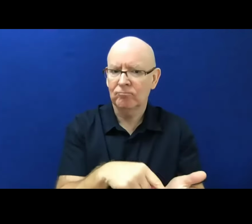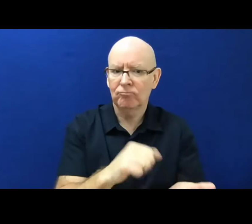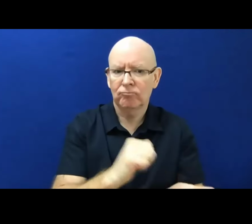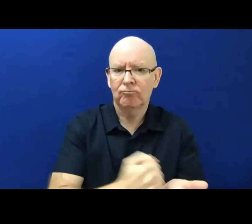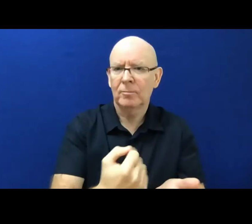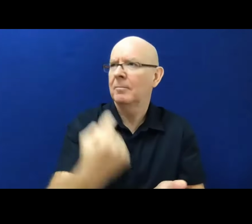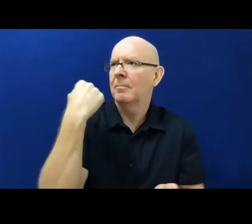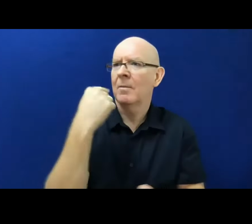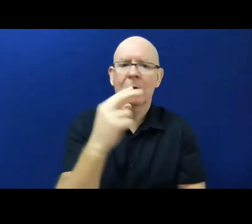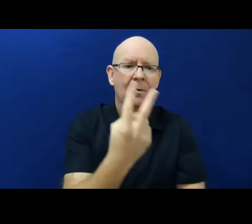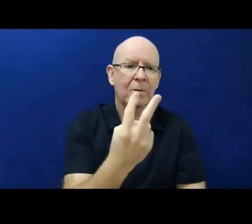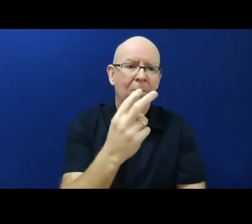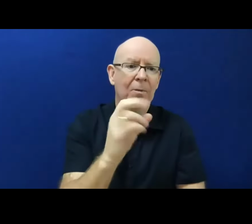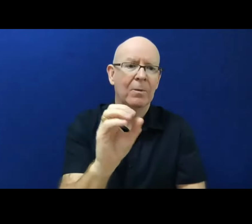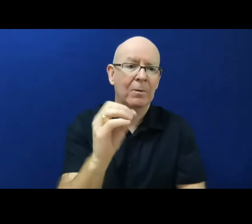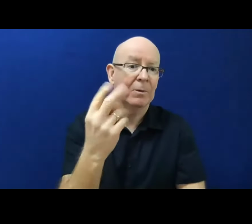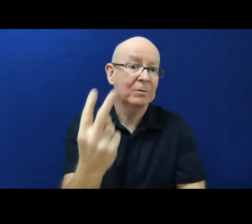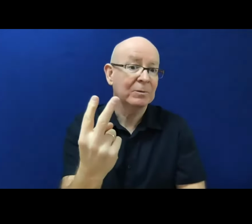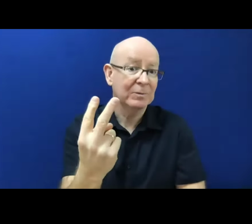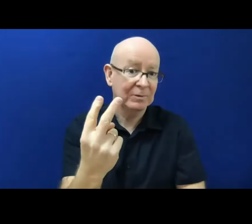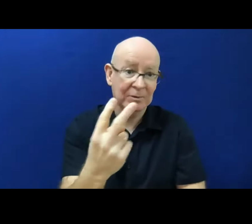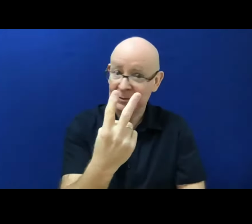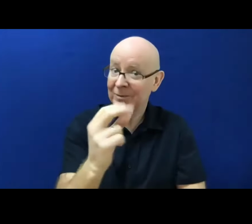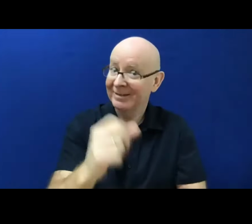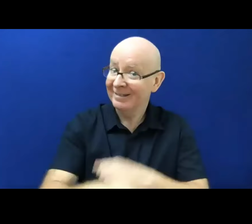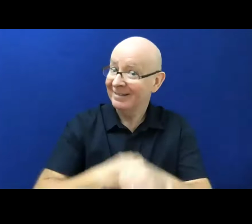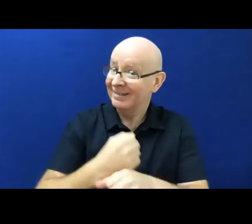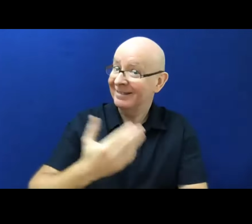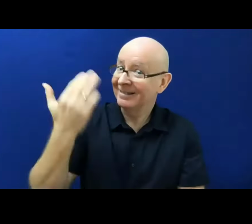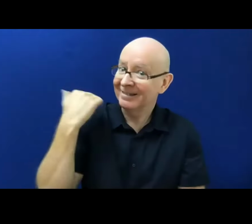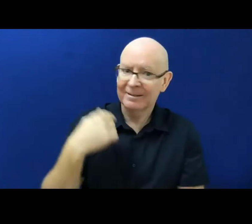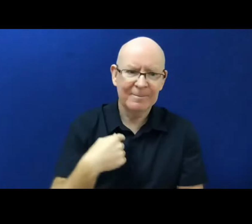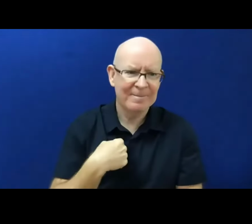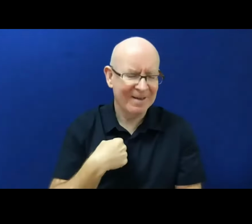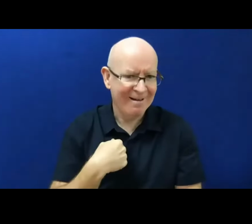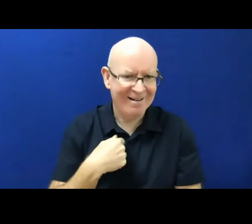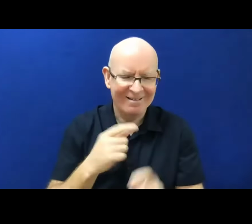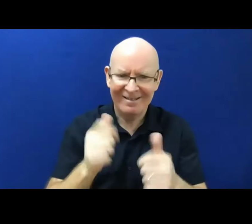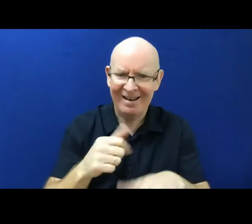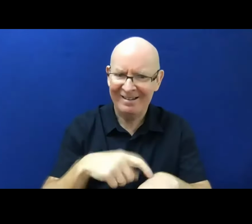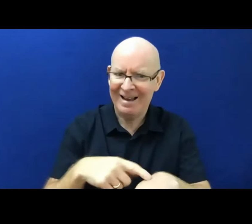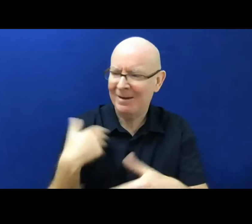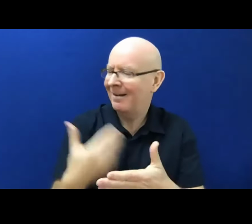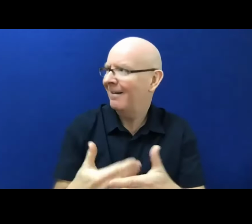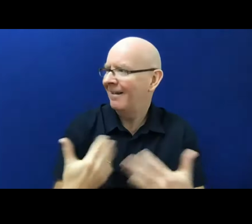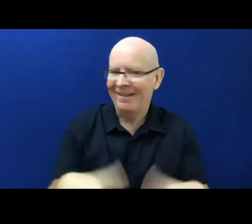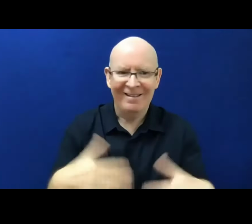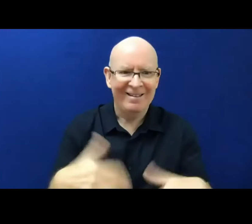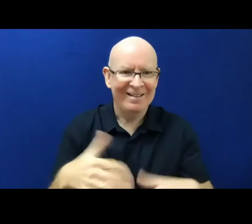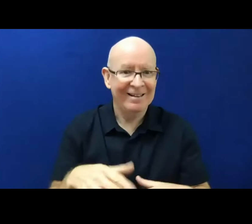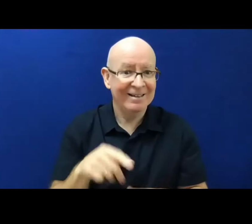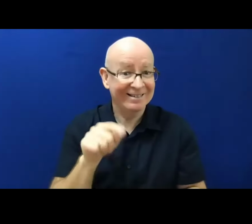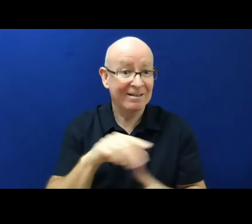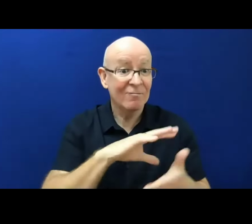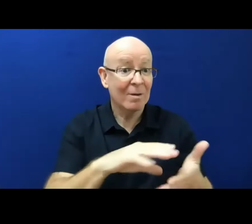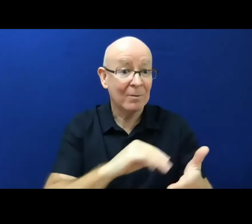of disability. It became the background report of the CRPD and helped make the